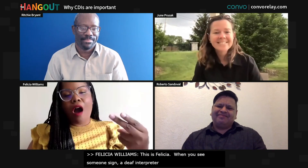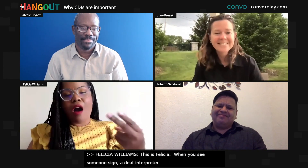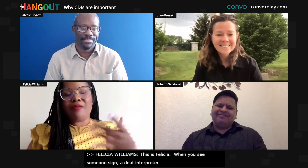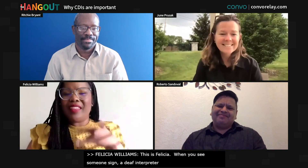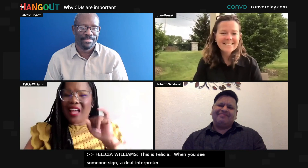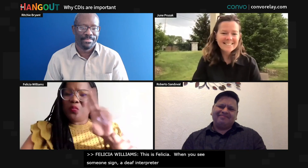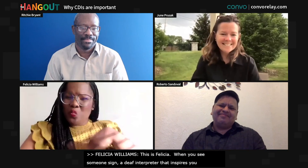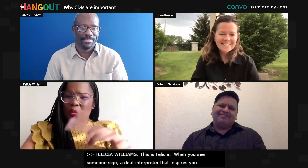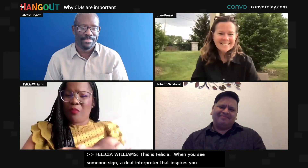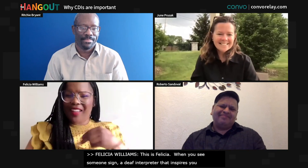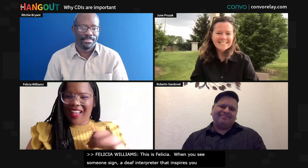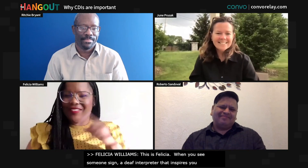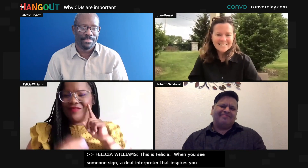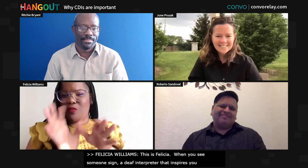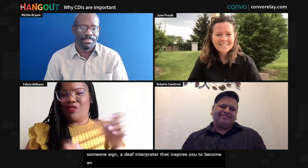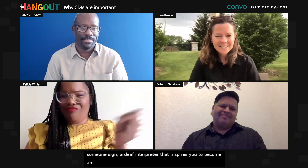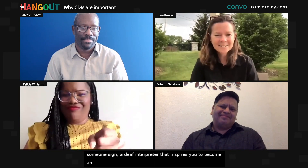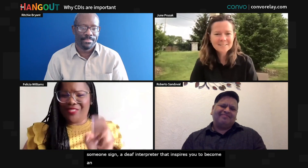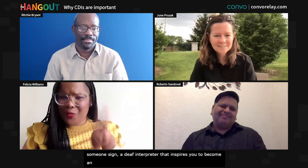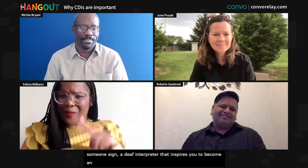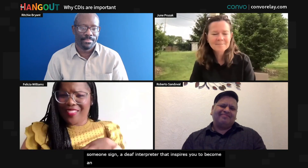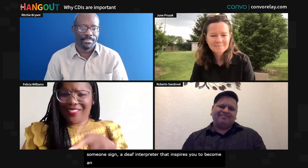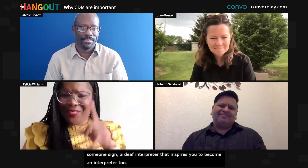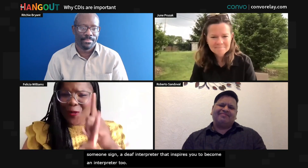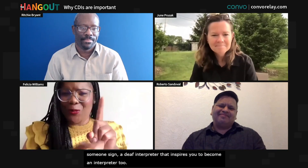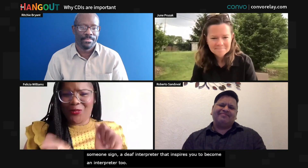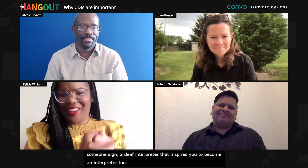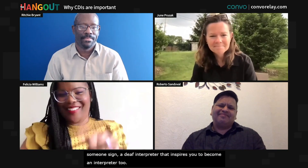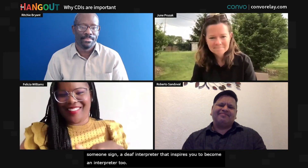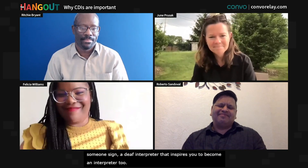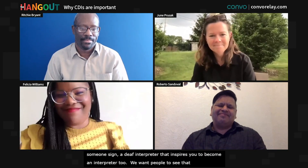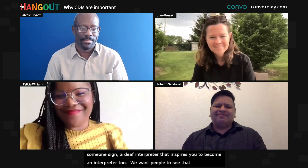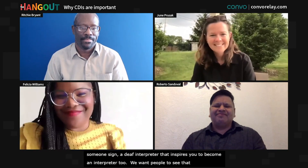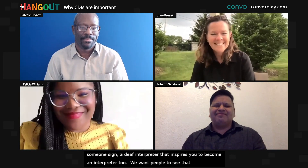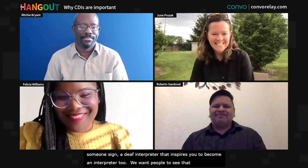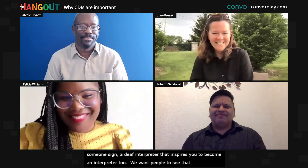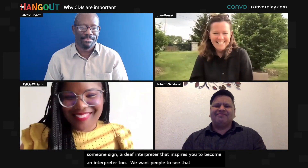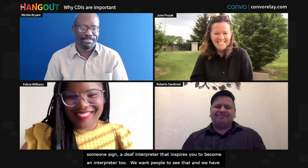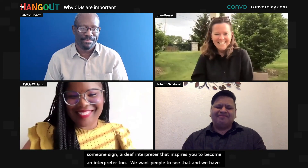the goals. We want people to see that. We have that moment, that it just